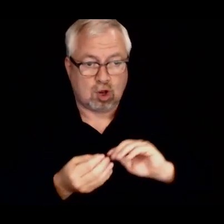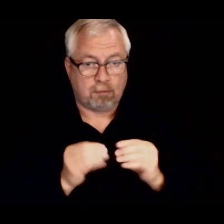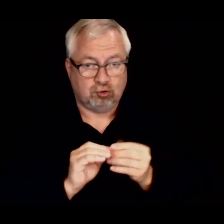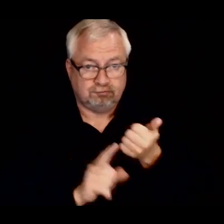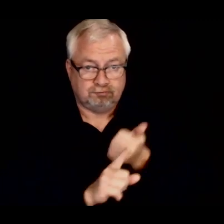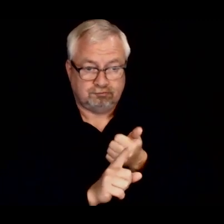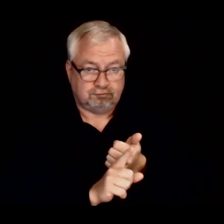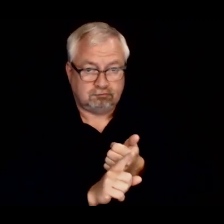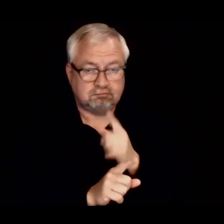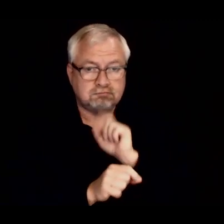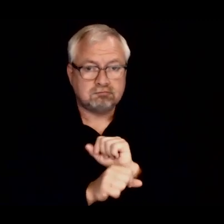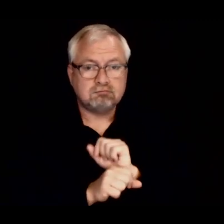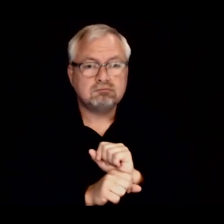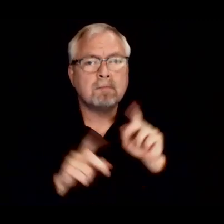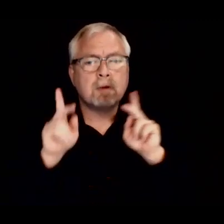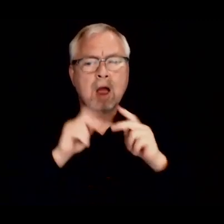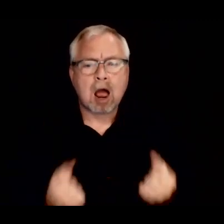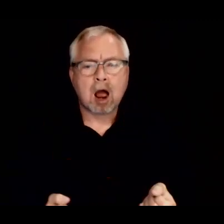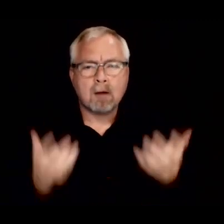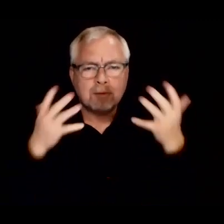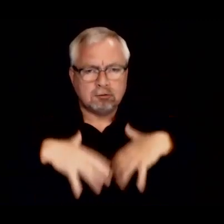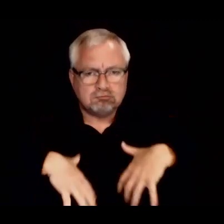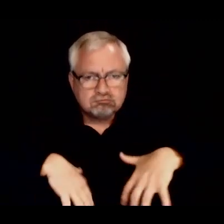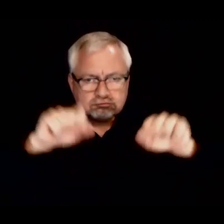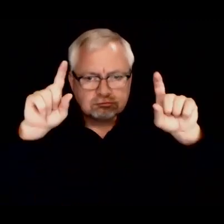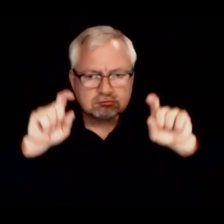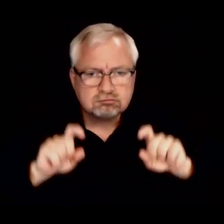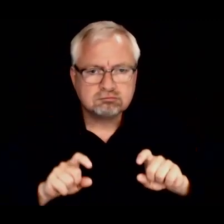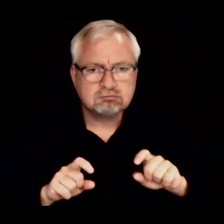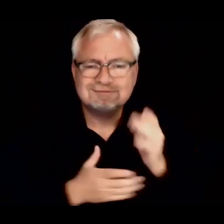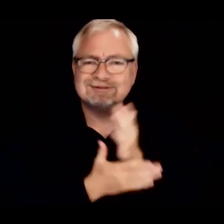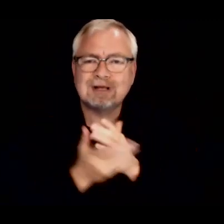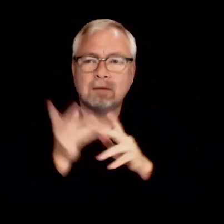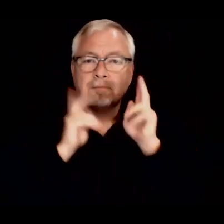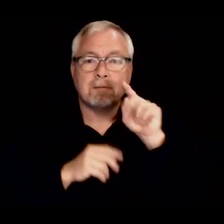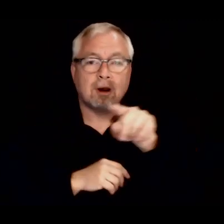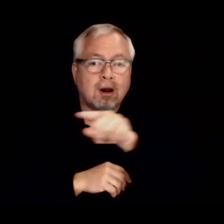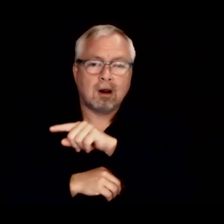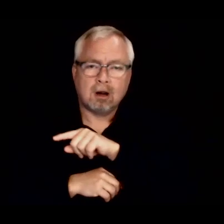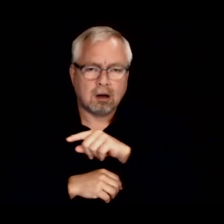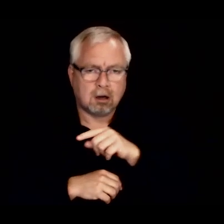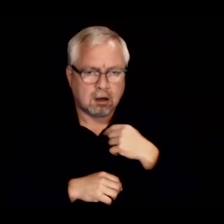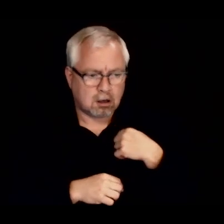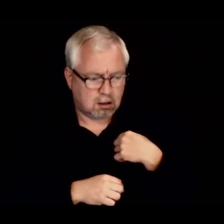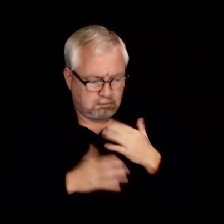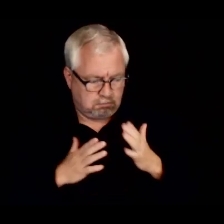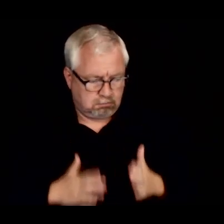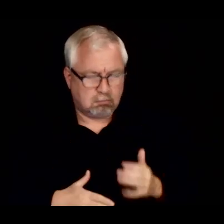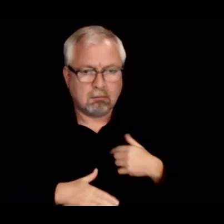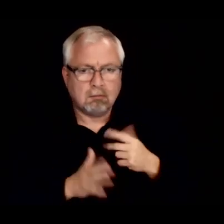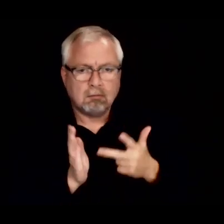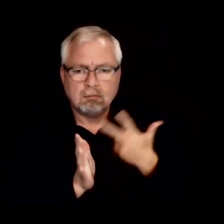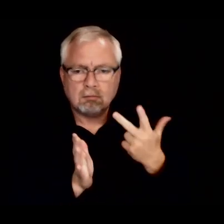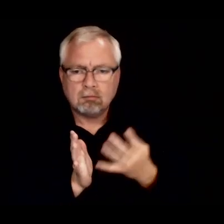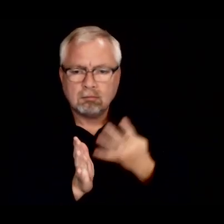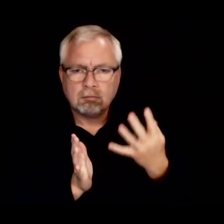been tested. But some people may get tested more than once, so those additional tests had not been reflected on our